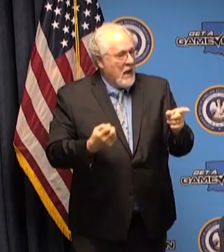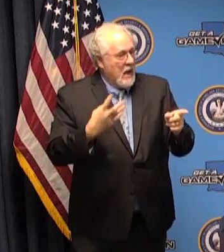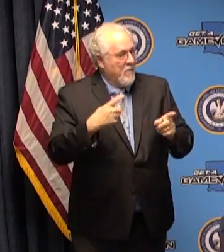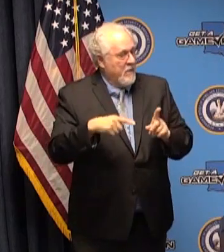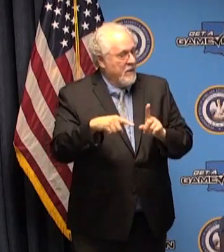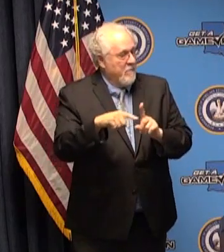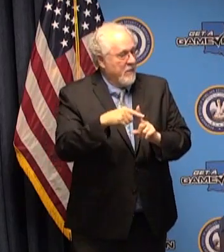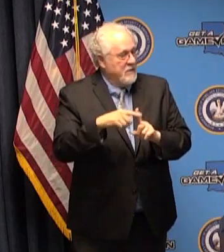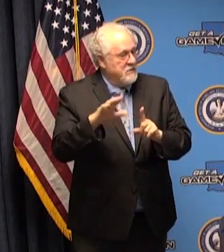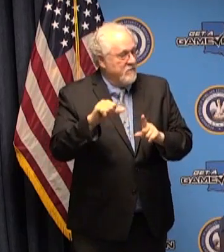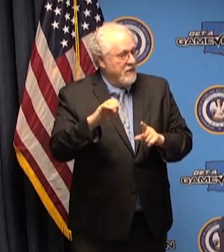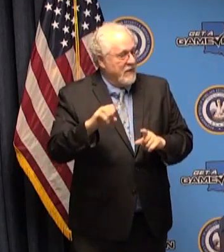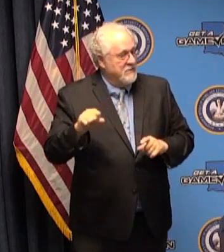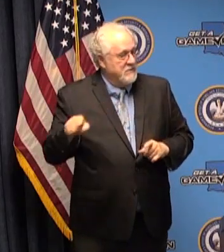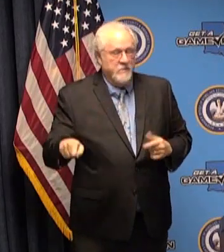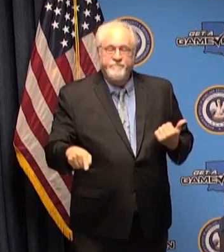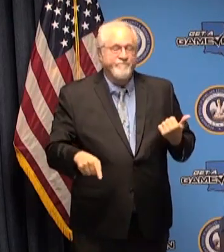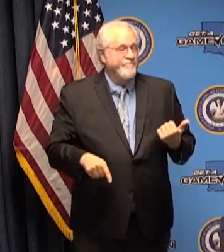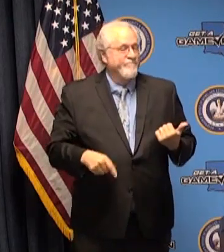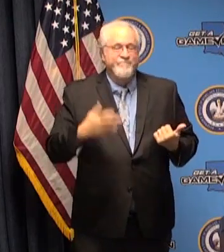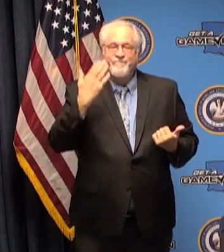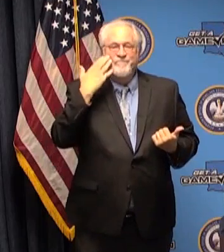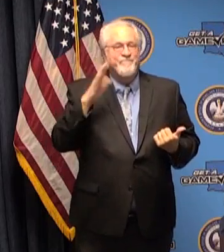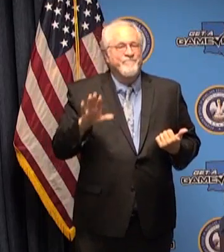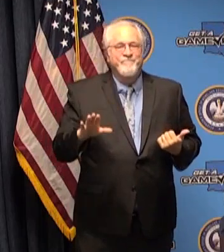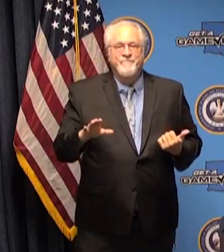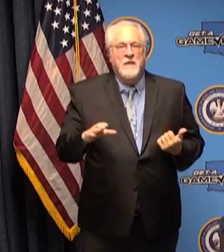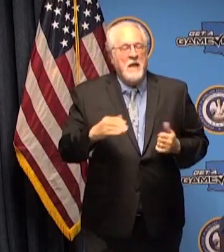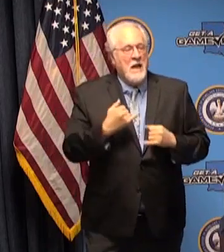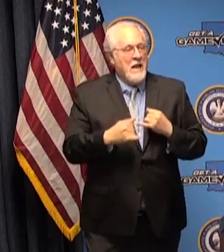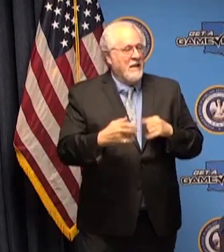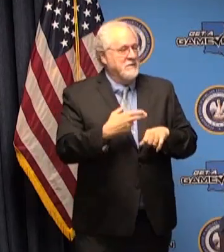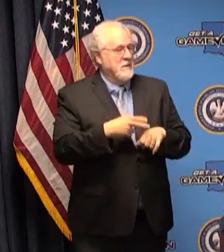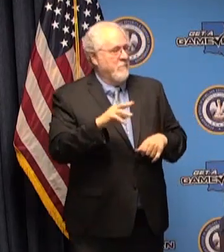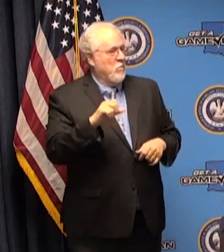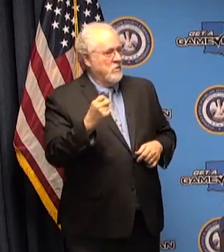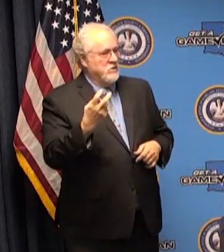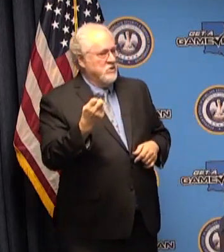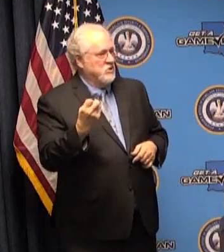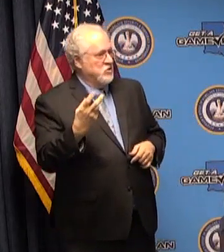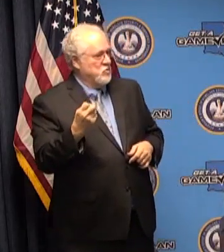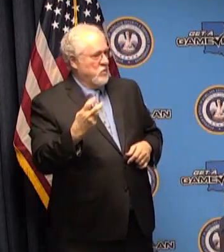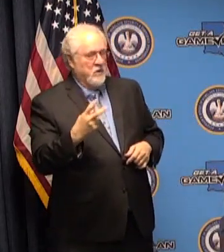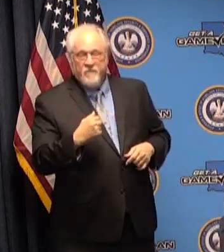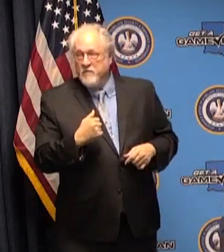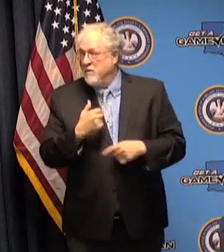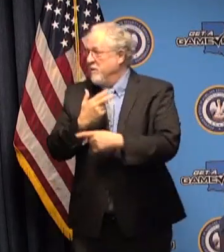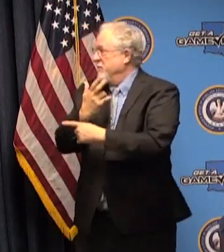there are at the Lambeth House right now? I don't. And the last number that I had was 12, but